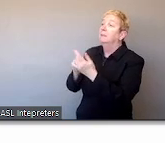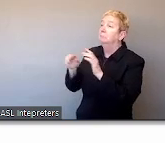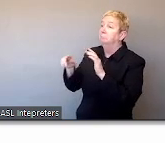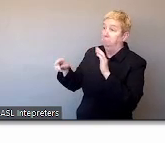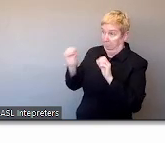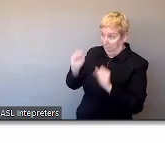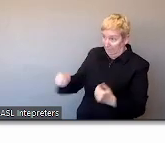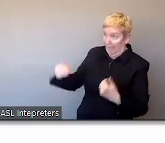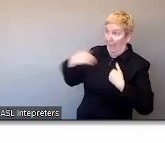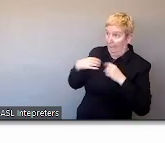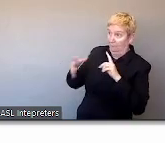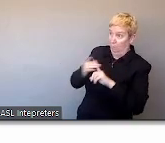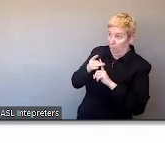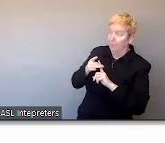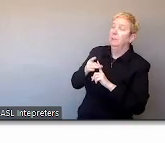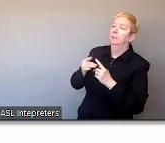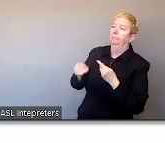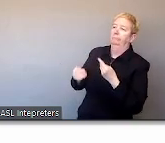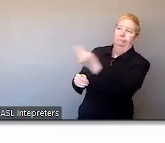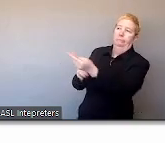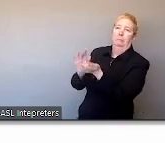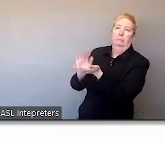that the molnupiravir,